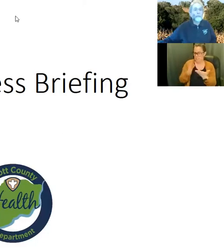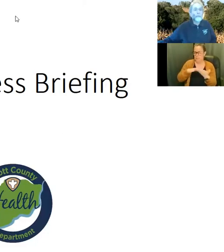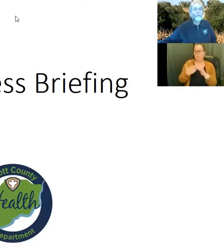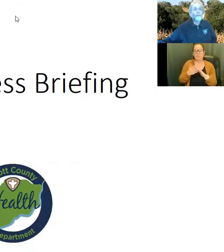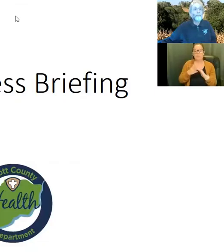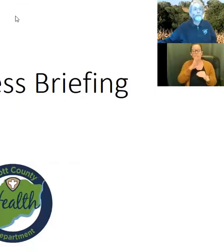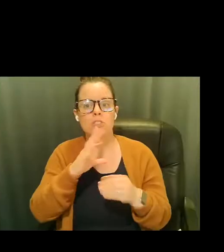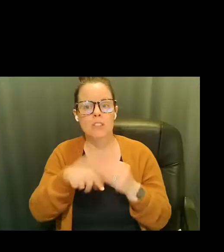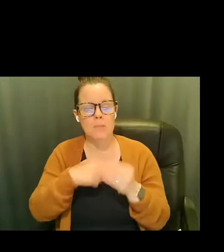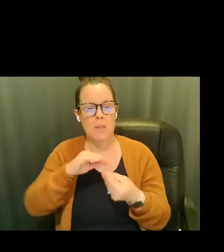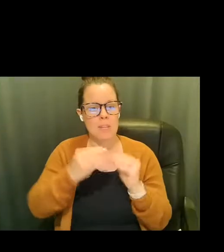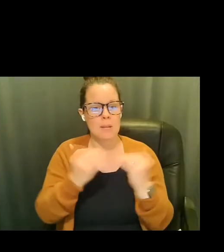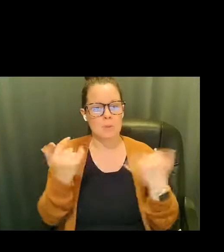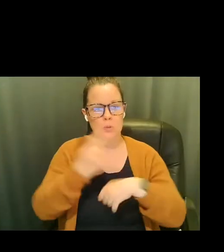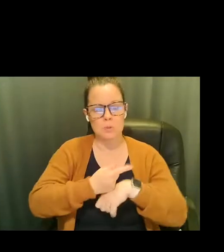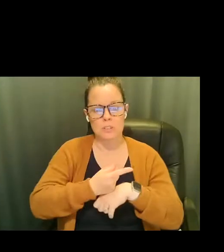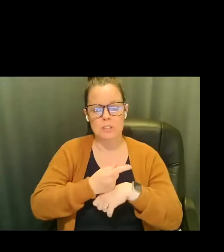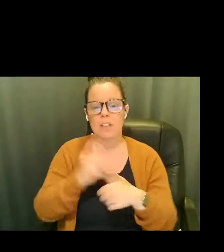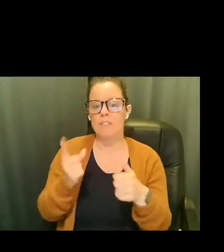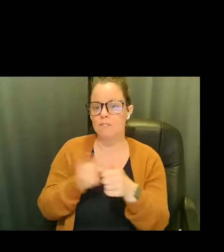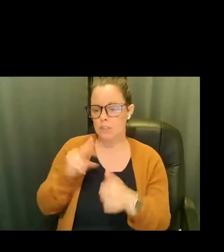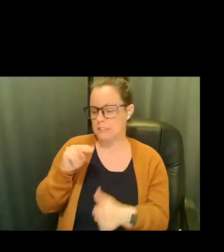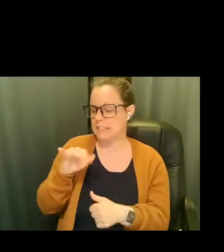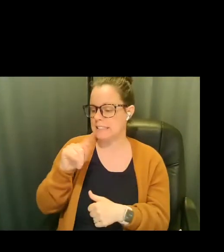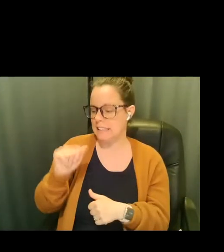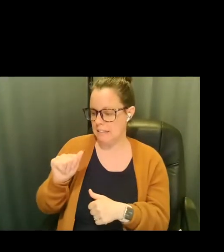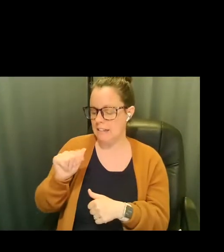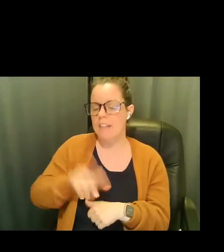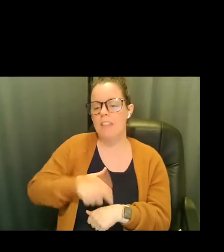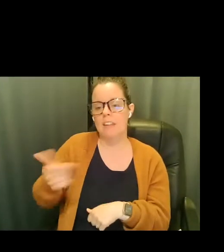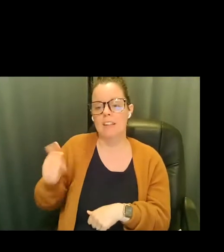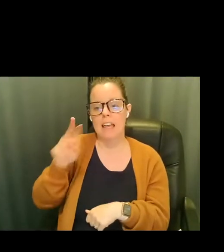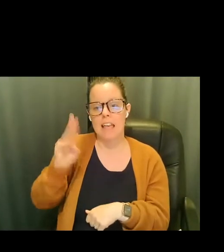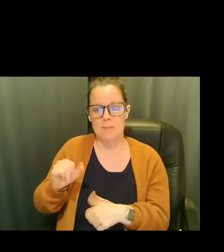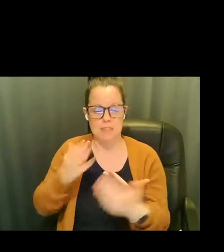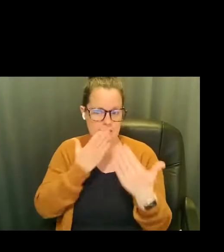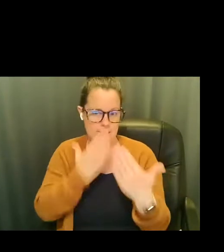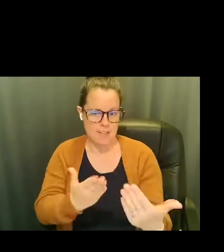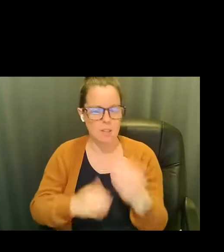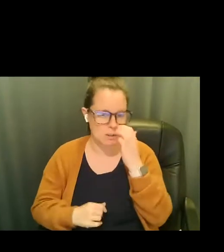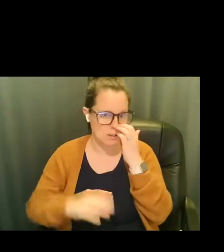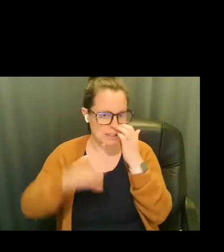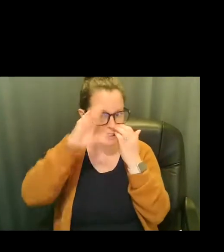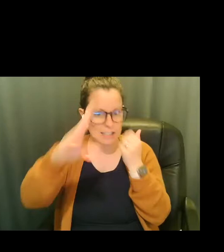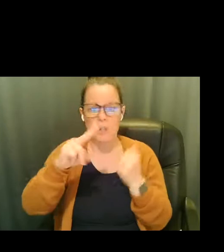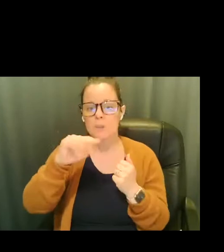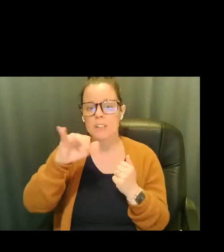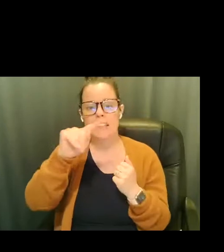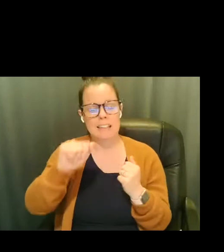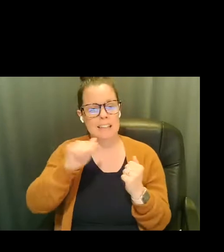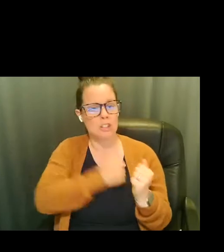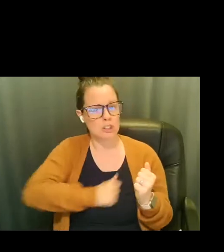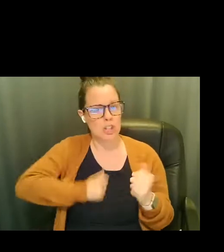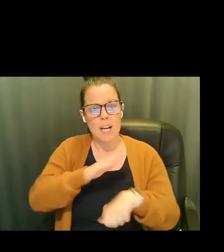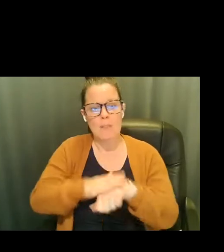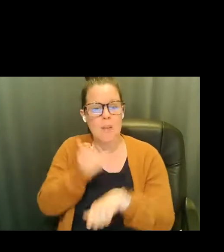for today. We'll start with Nita and then we'll have Amy go. Thank you. Hi, this is Nita. I'm sorry I'm on the